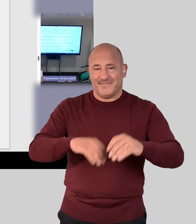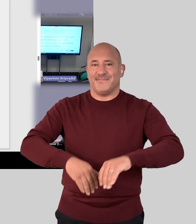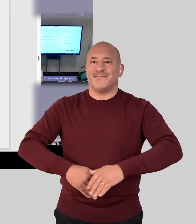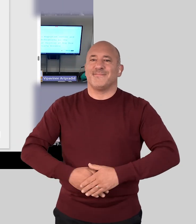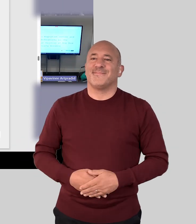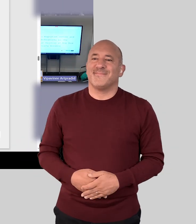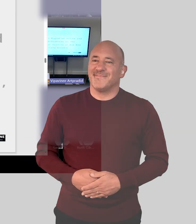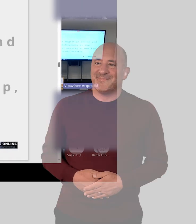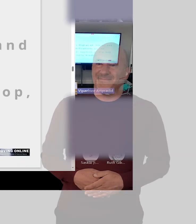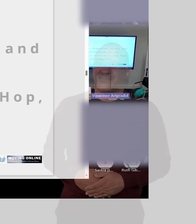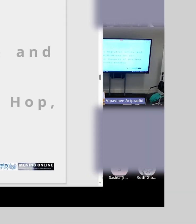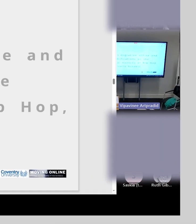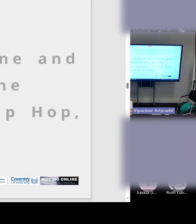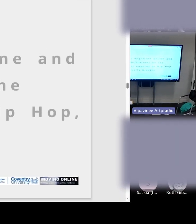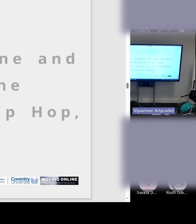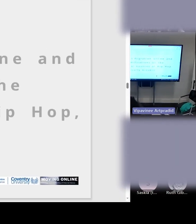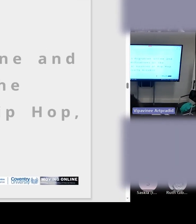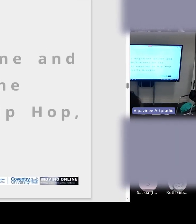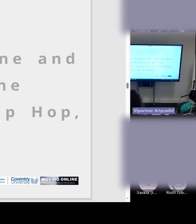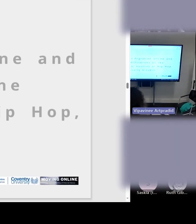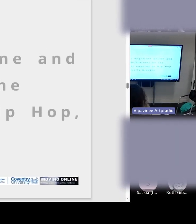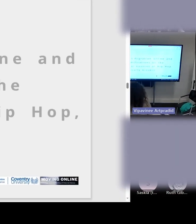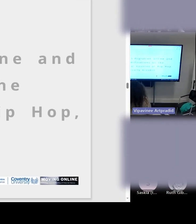up. We're going to add into it.